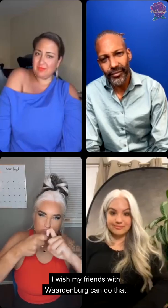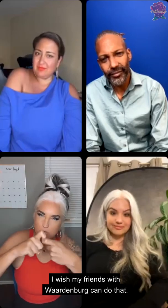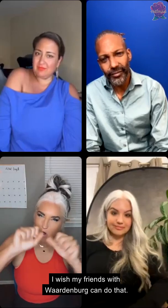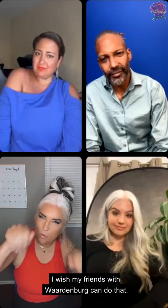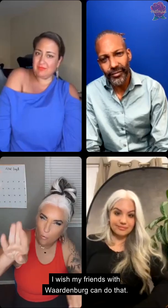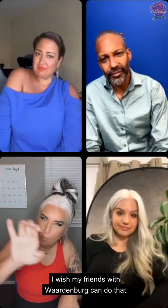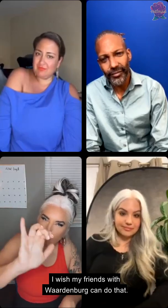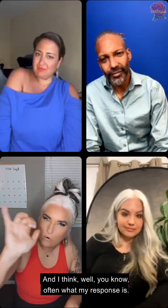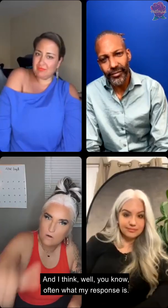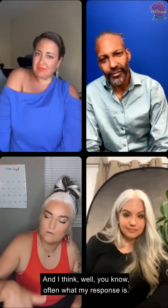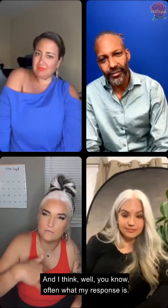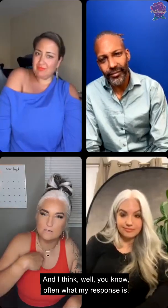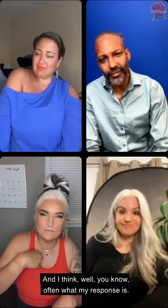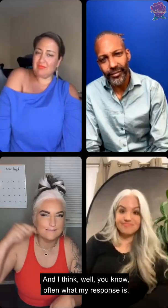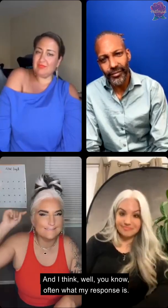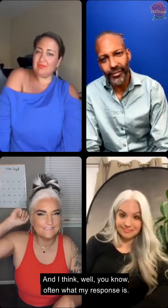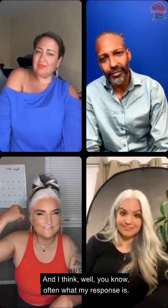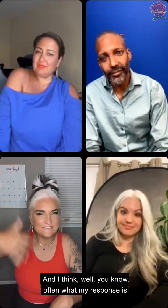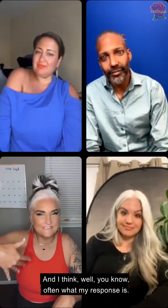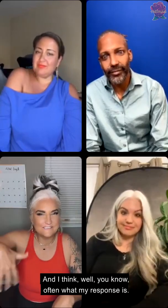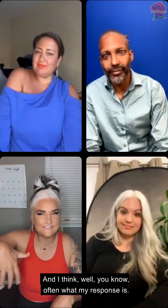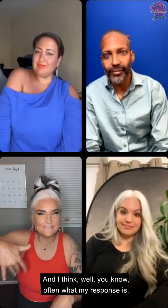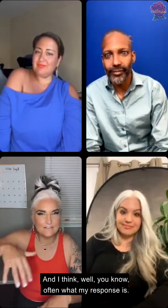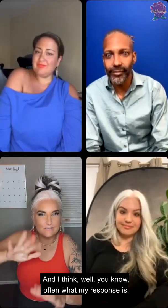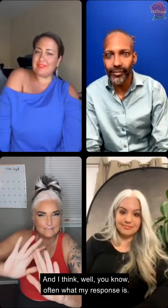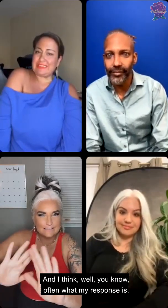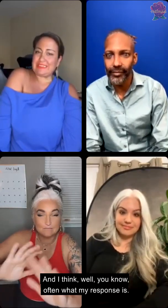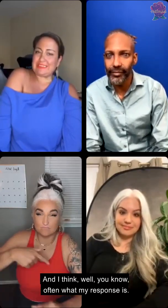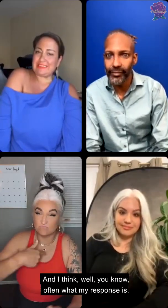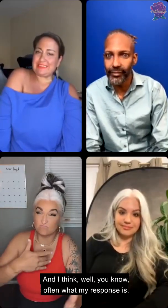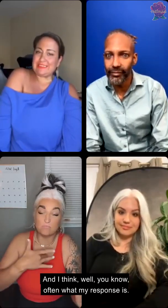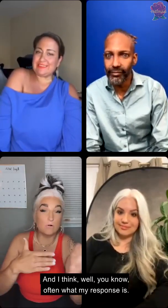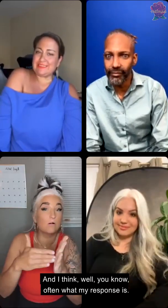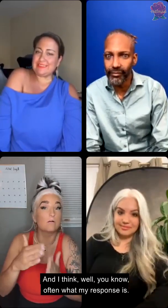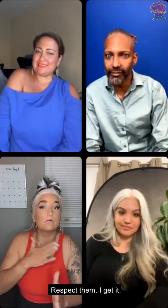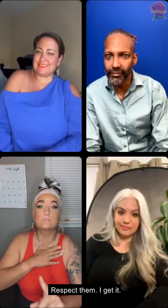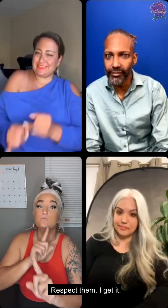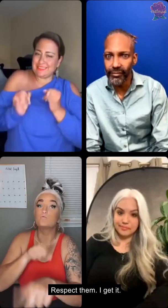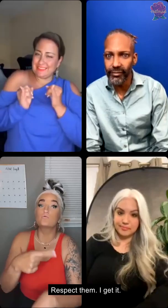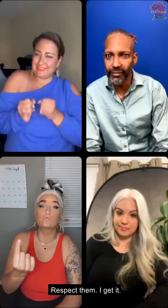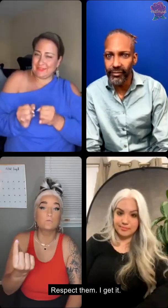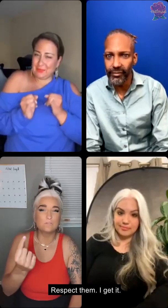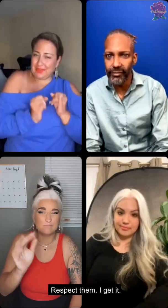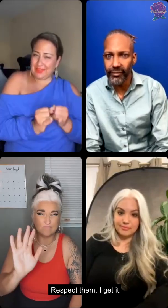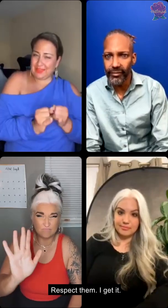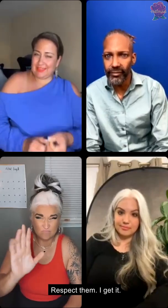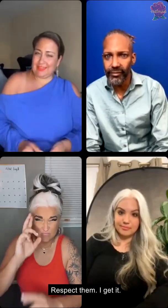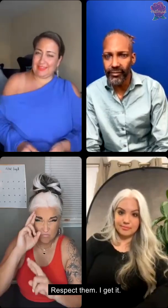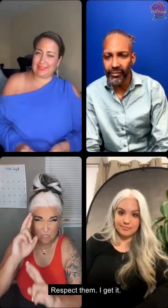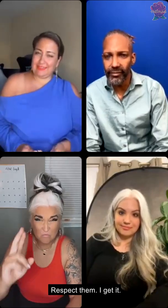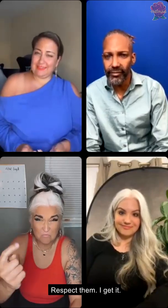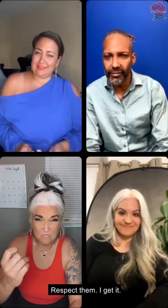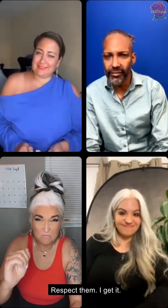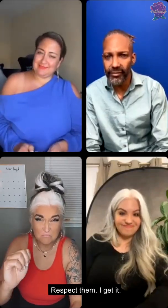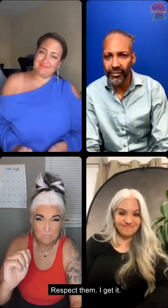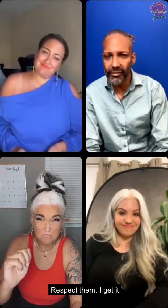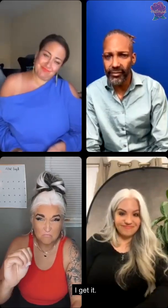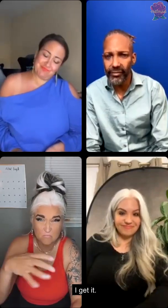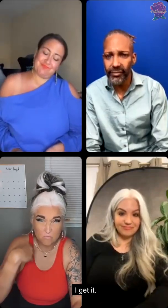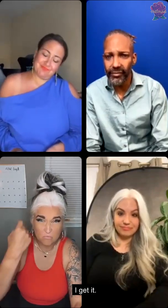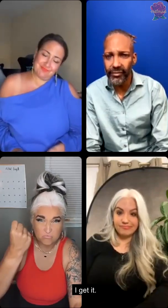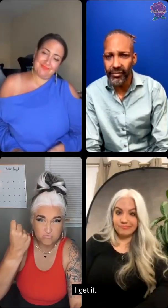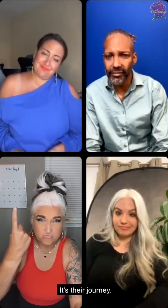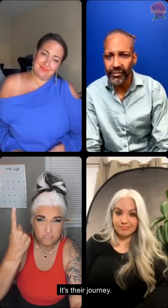wish my friends with Wardenbergs can do that. And I think, well, often what my response is, respect them. I get